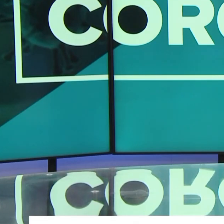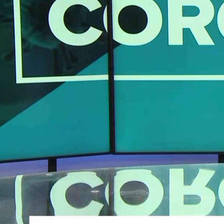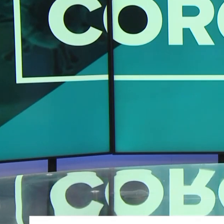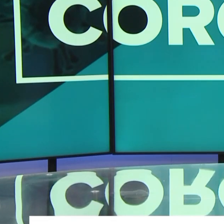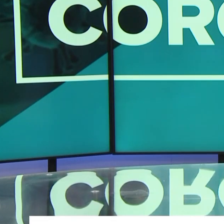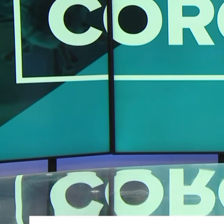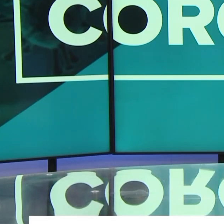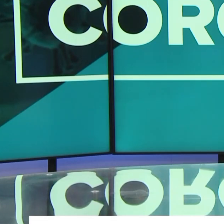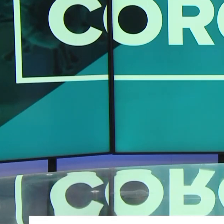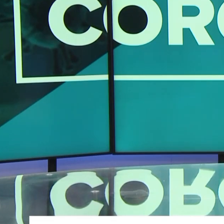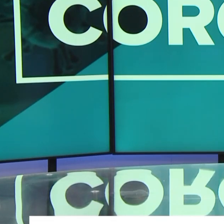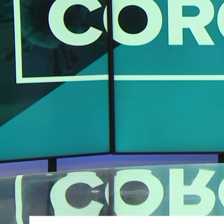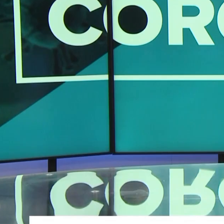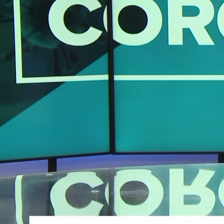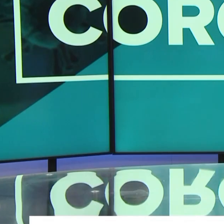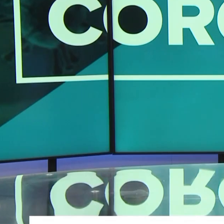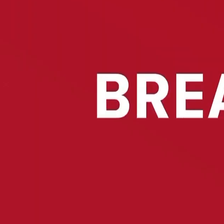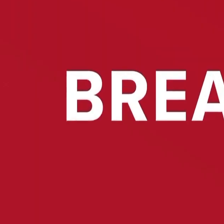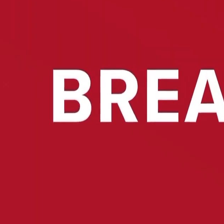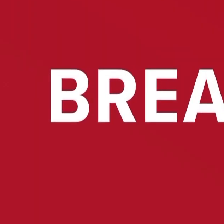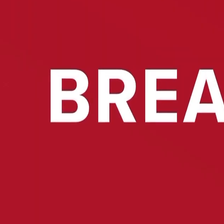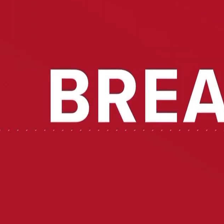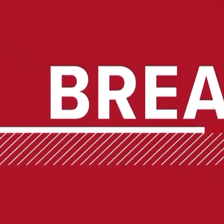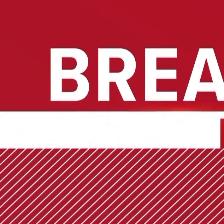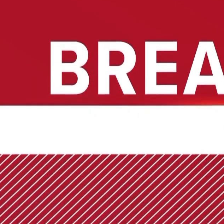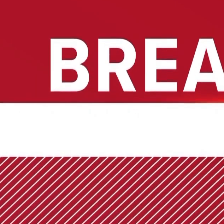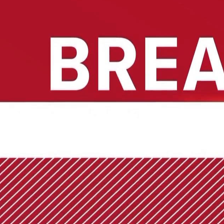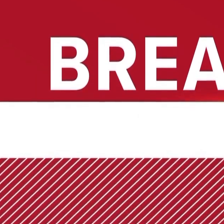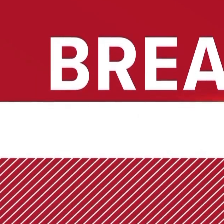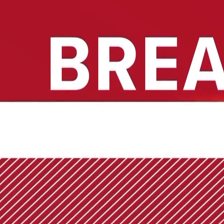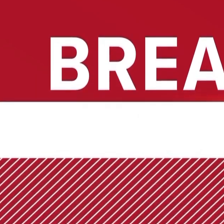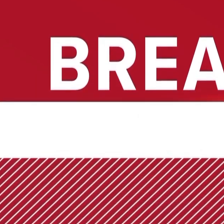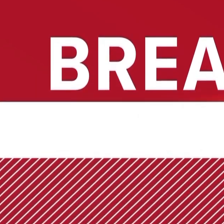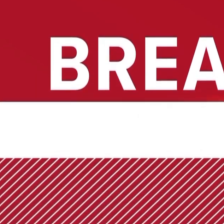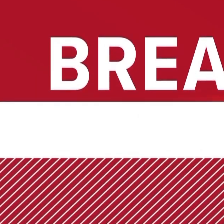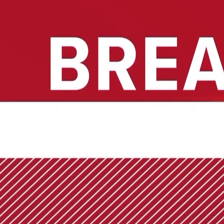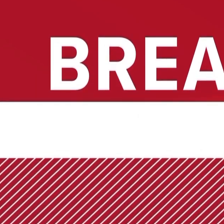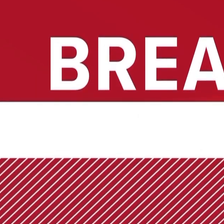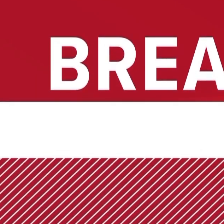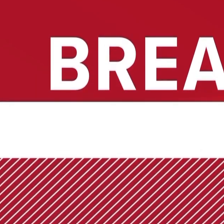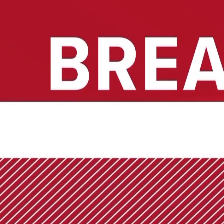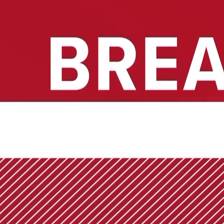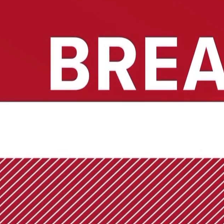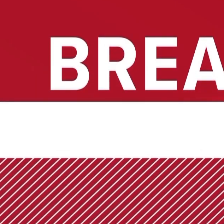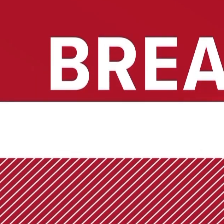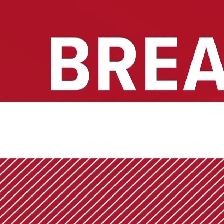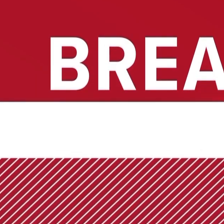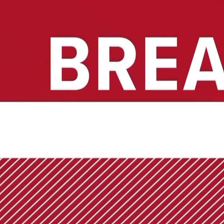thv11.com. I'll see you this evening.